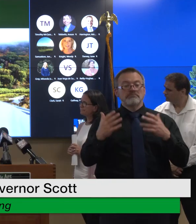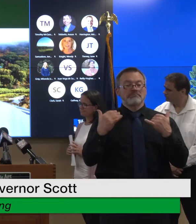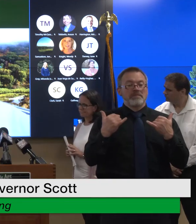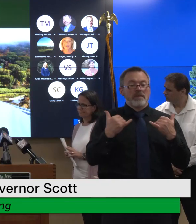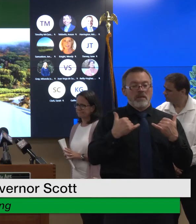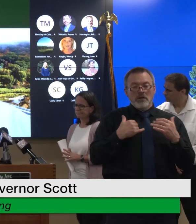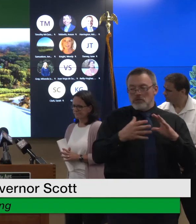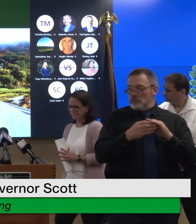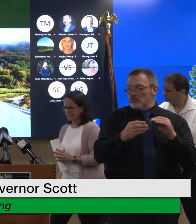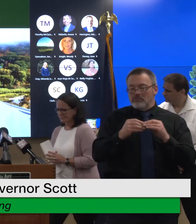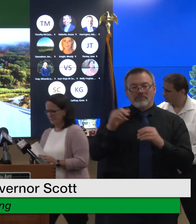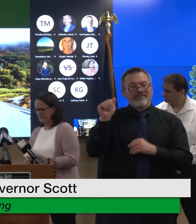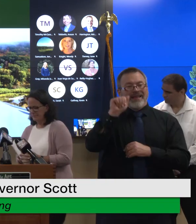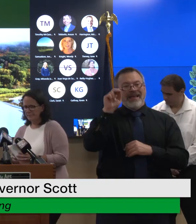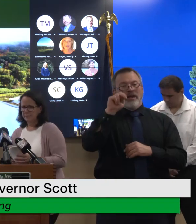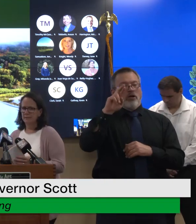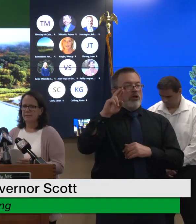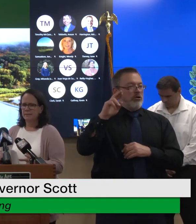Moore.